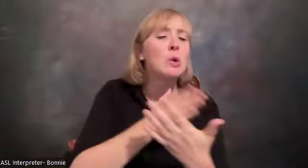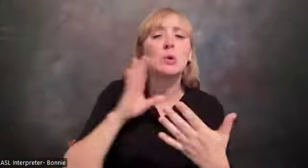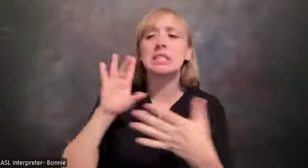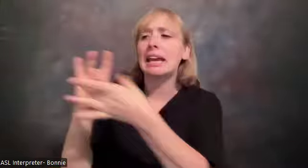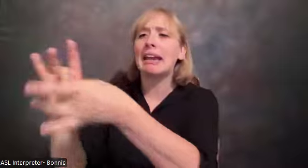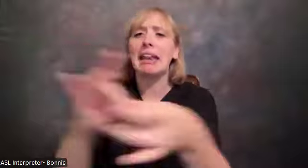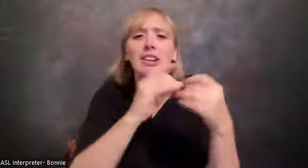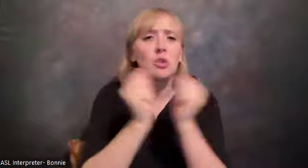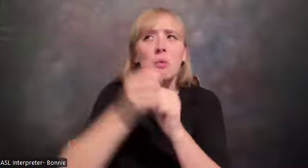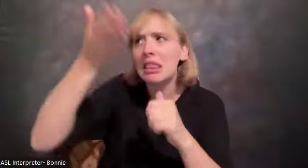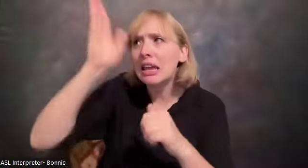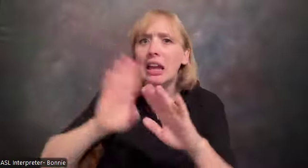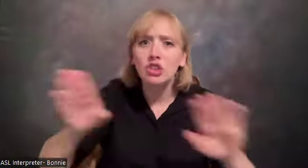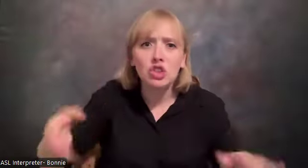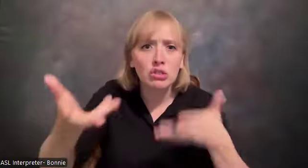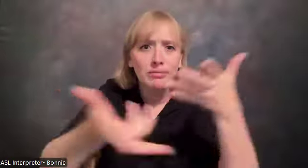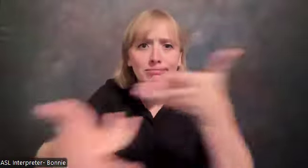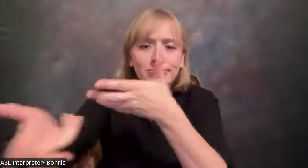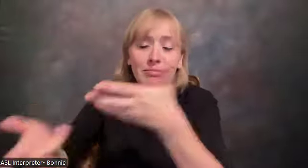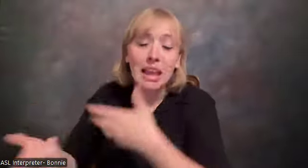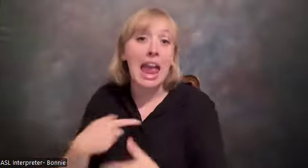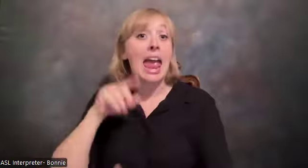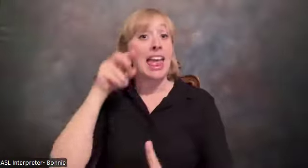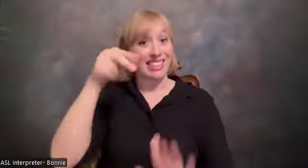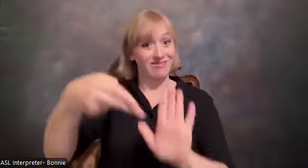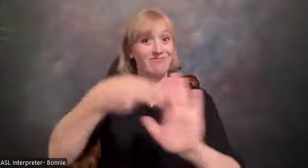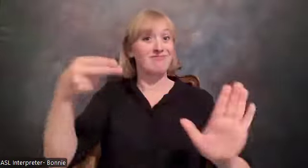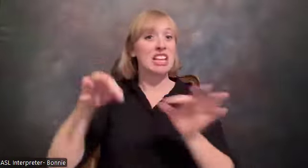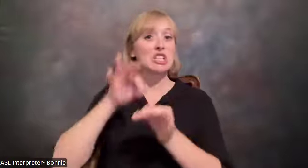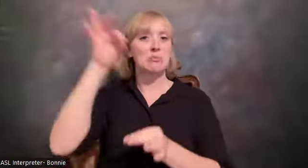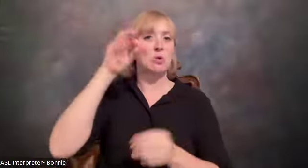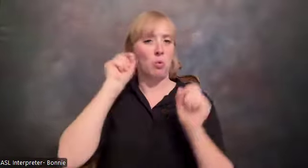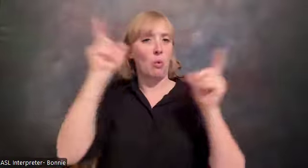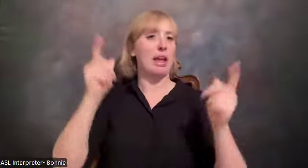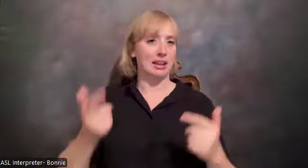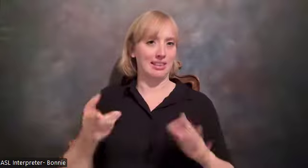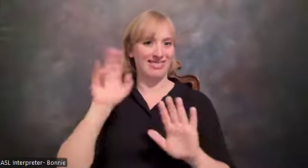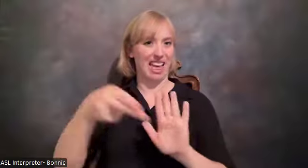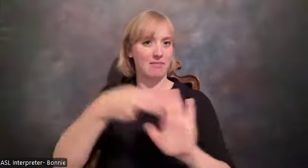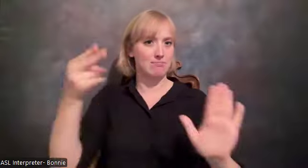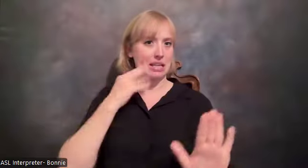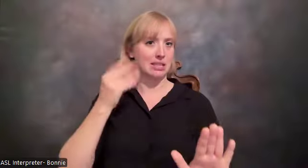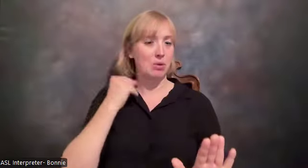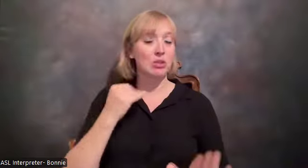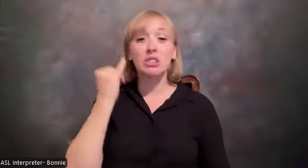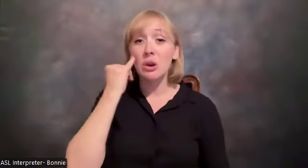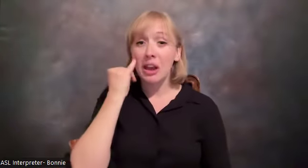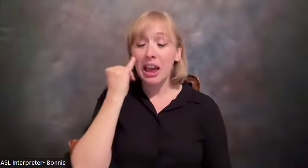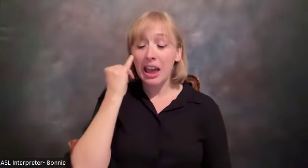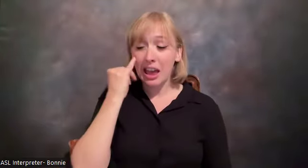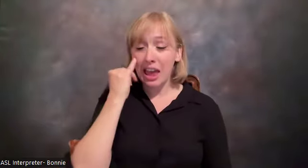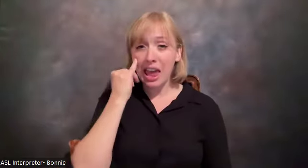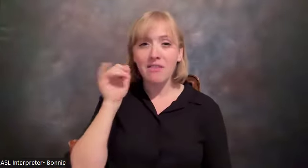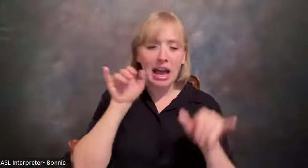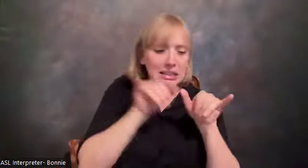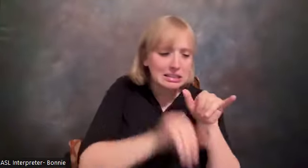I truly believe that's what they mean by a spiritual awakening, right? Because if I would have had to have stayed in the